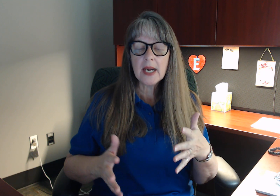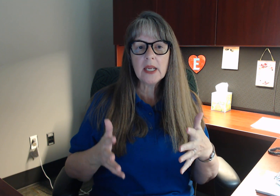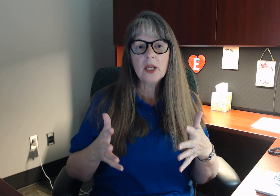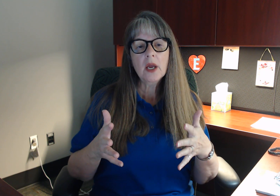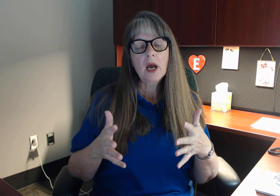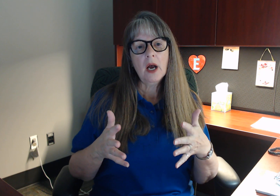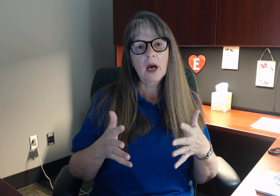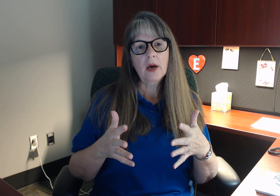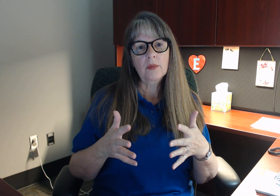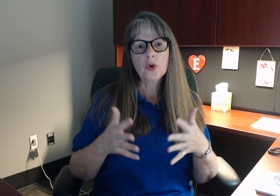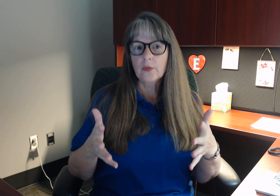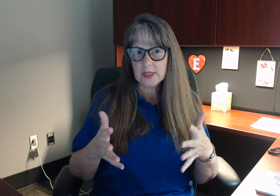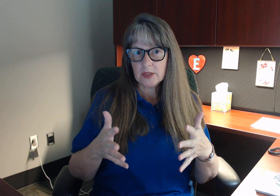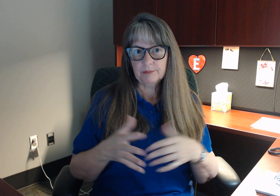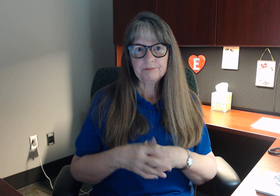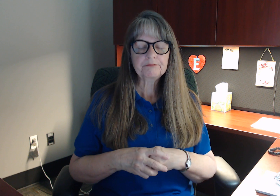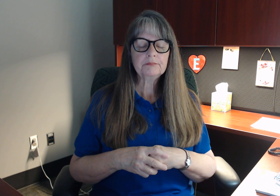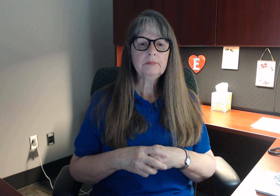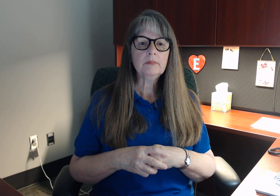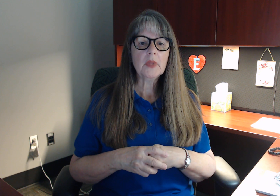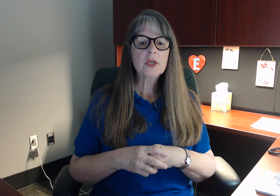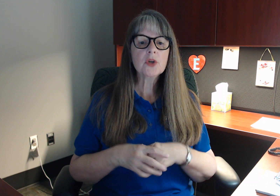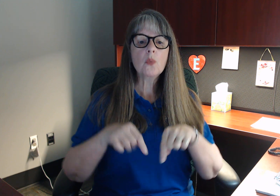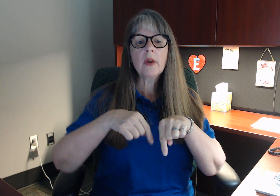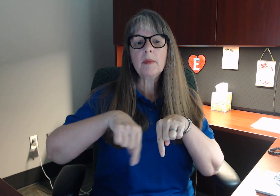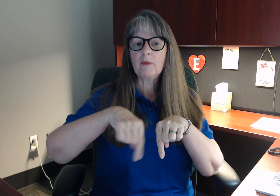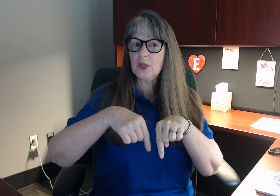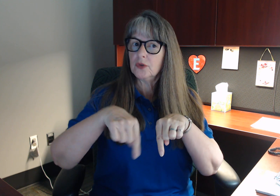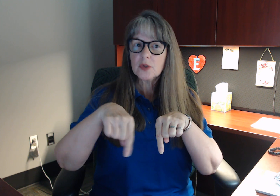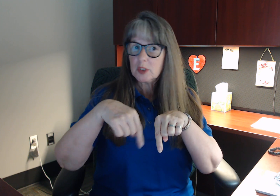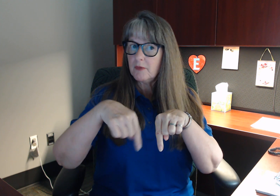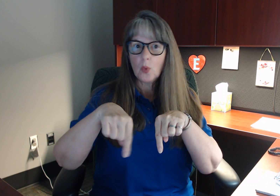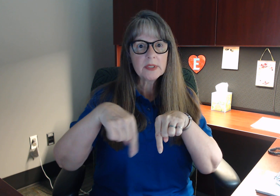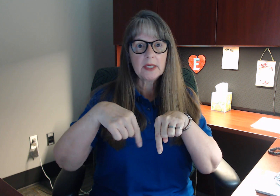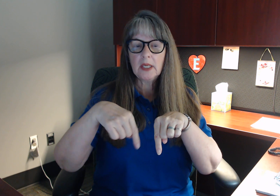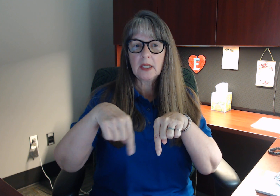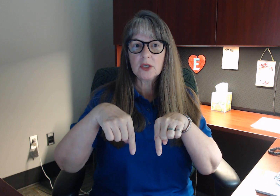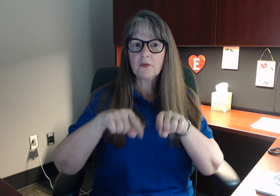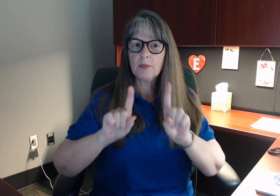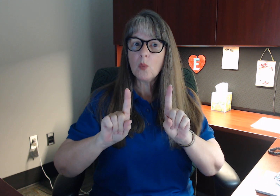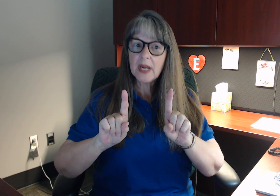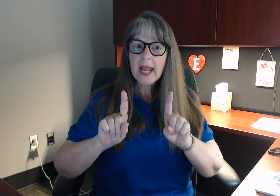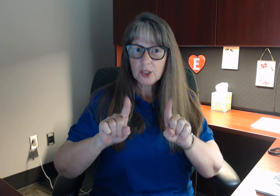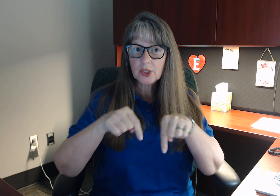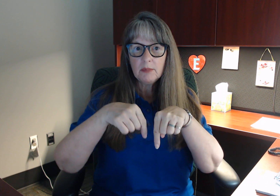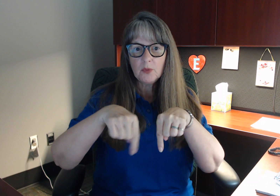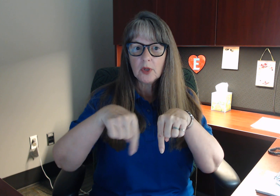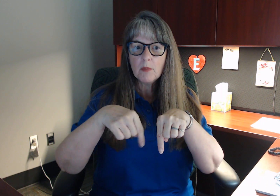anxiety, nervous. So one of them, I've already shown you this before, it's like, because it's from the one hand shape, if you want to go